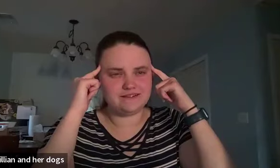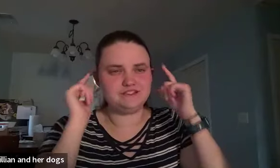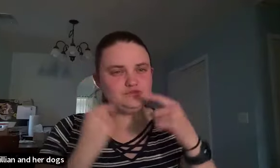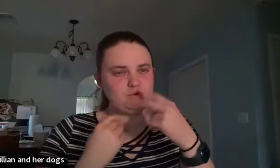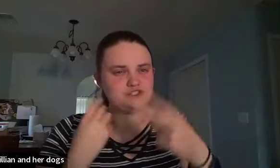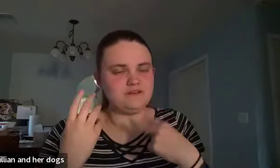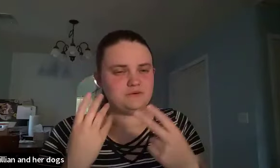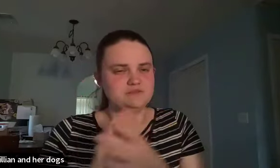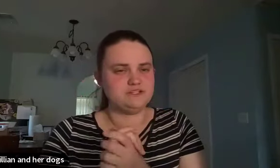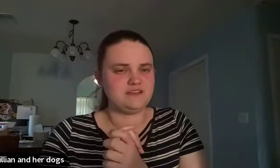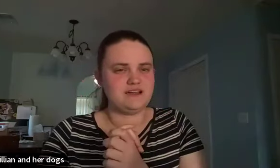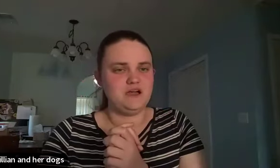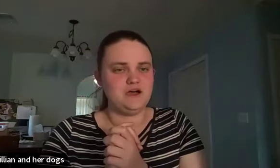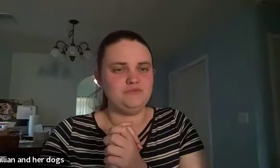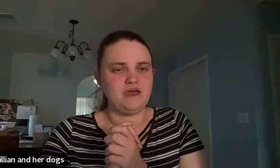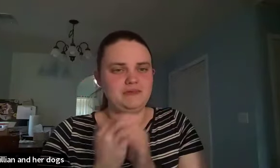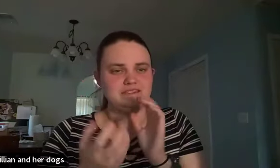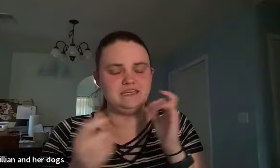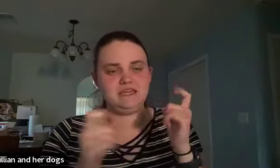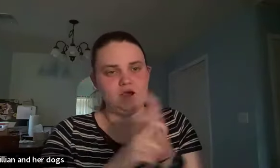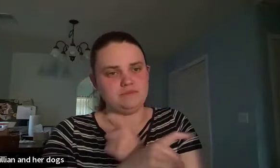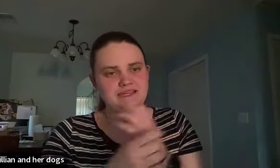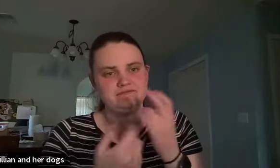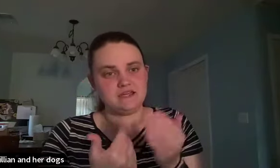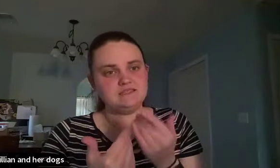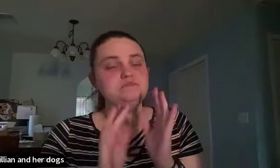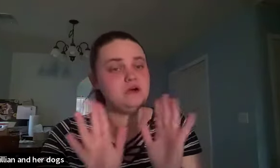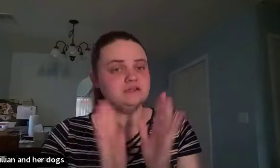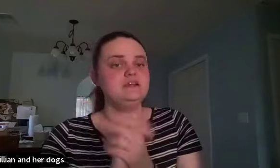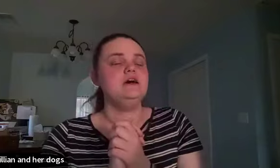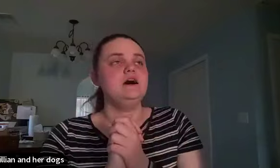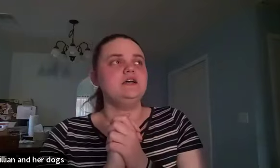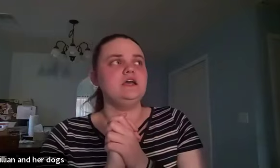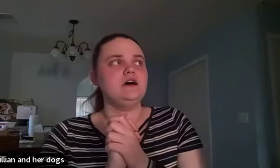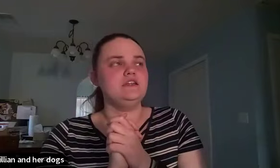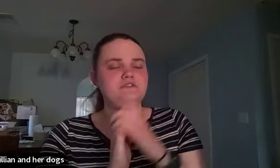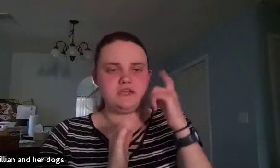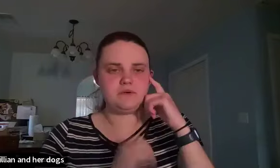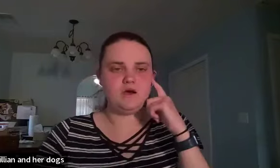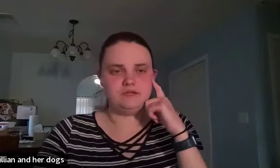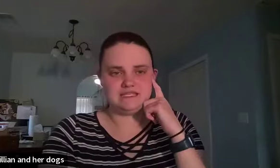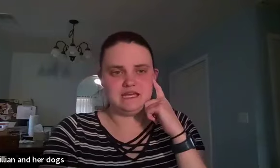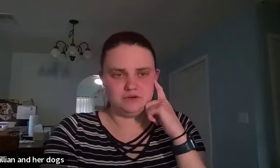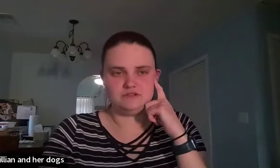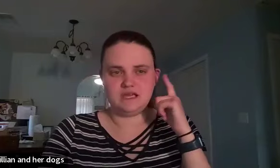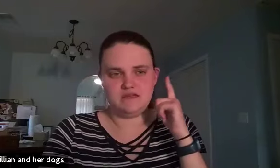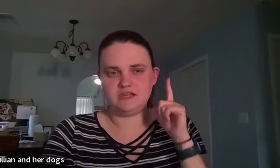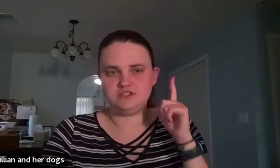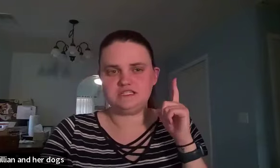basically. Don't always try to voice when you sign. That makes it can get complicated fast. But Think about how we say numbers, and that usually